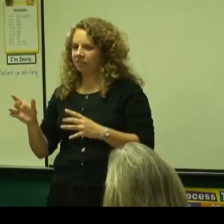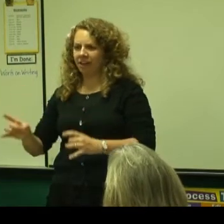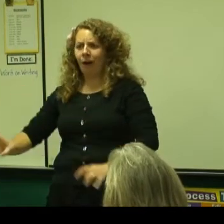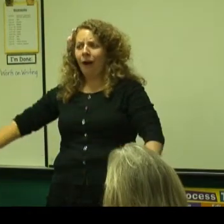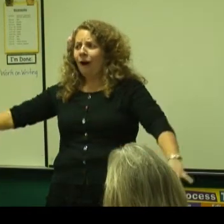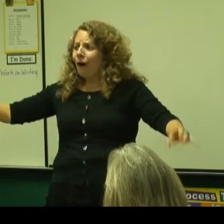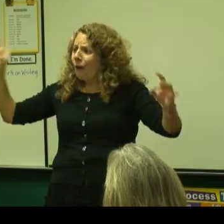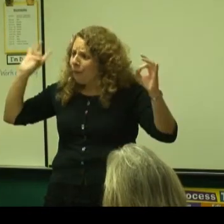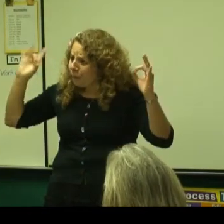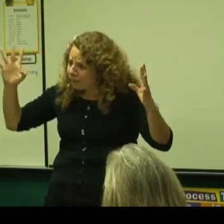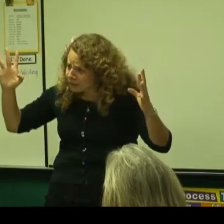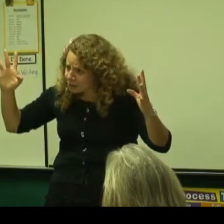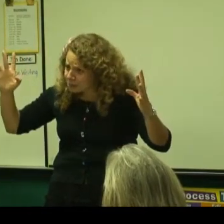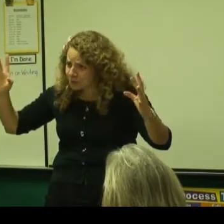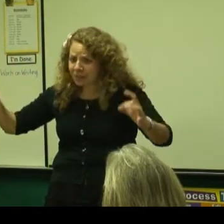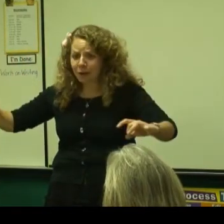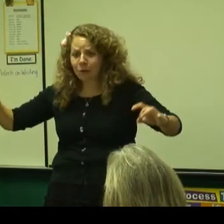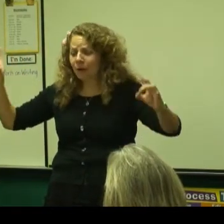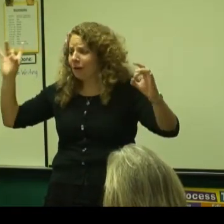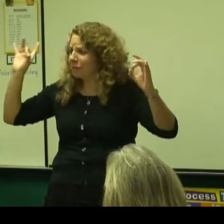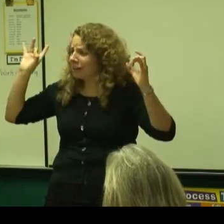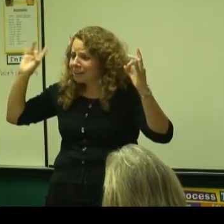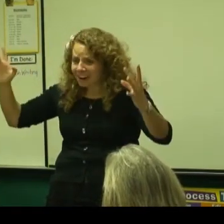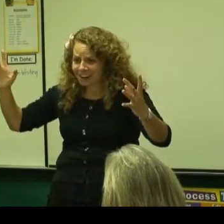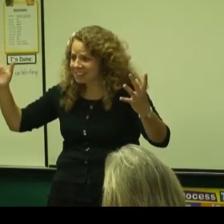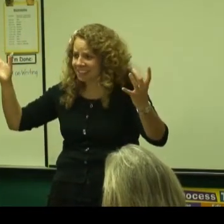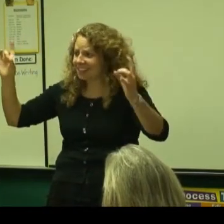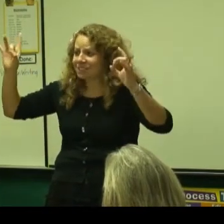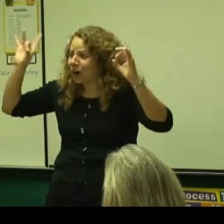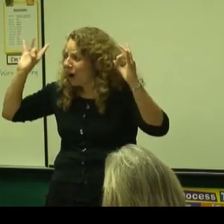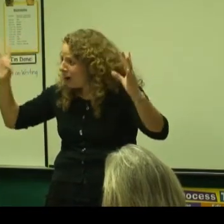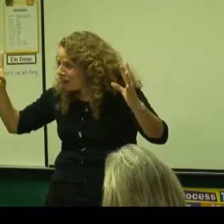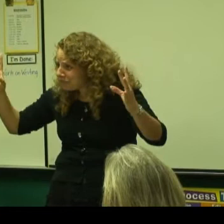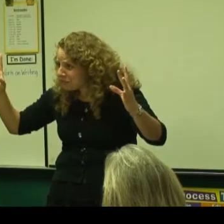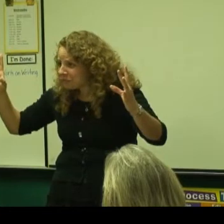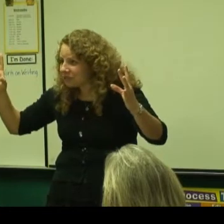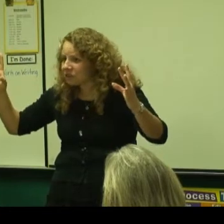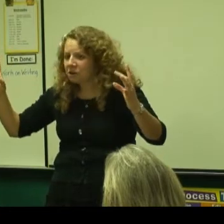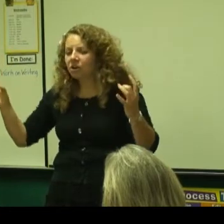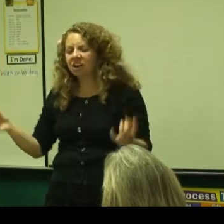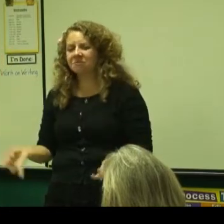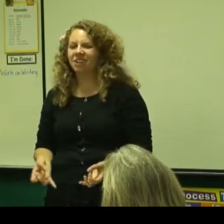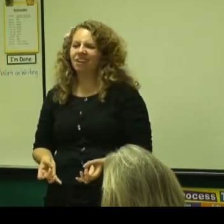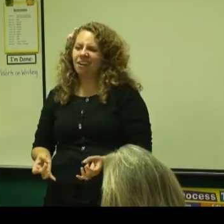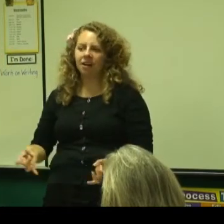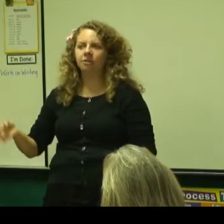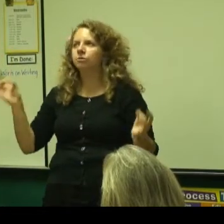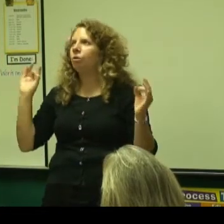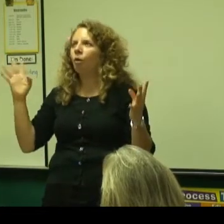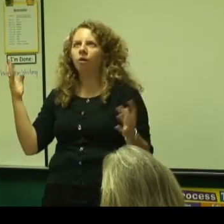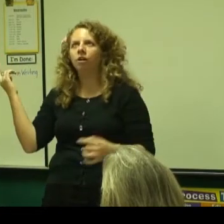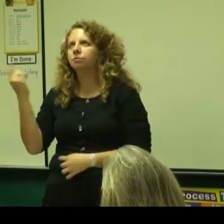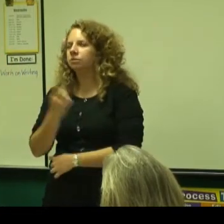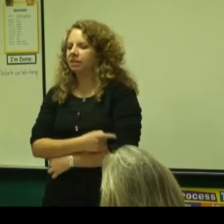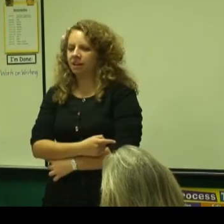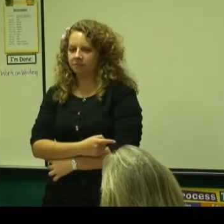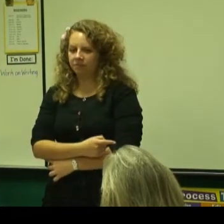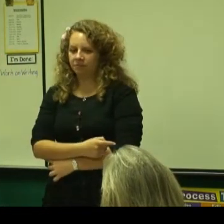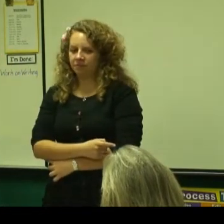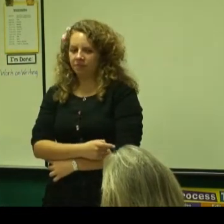like horrible, like oh my gosh, like that's awful. Or it can be like, oh, it was a horrible day.